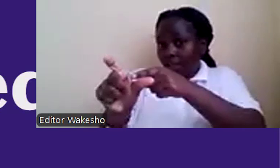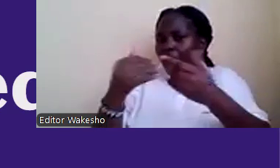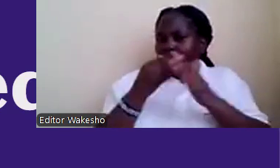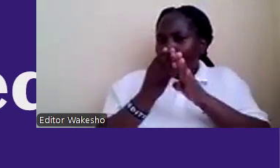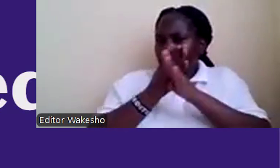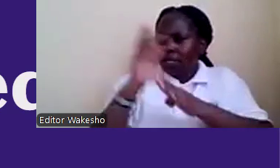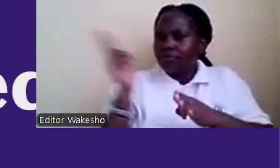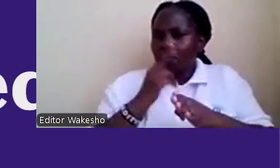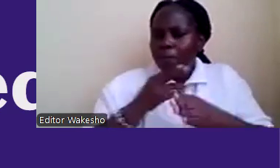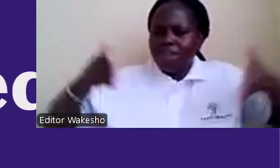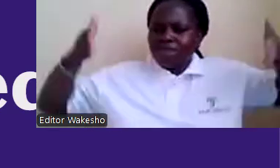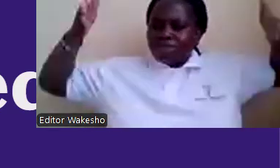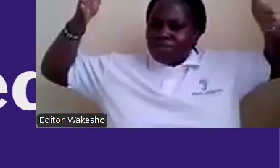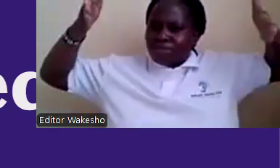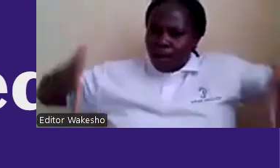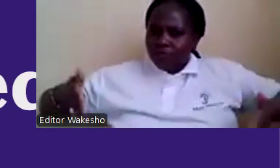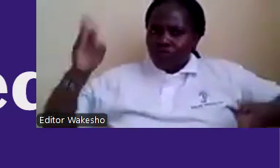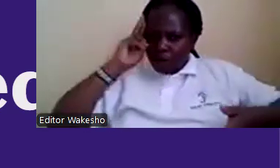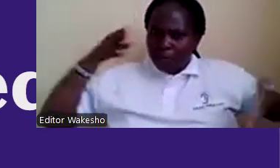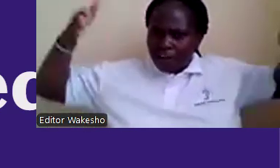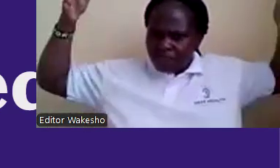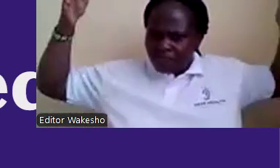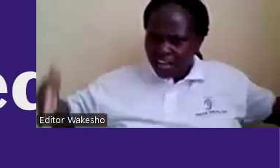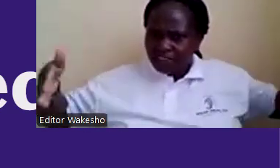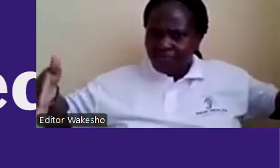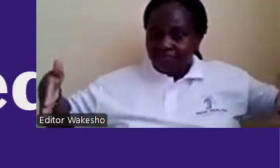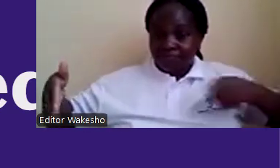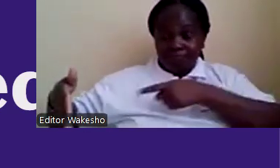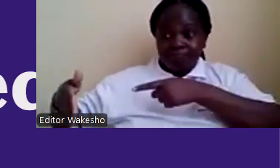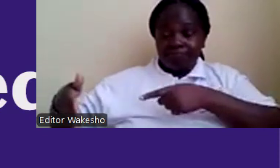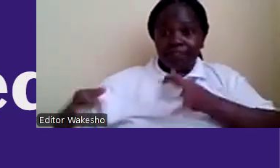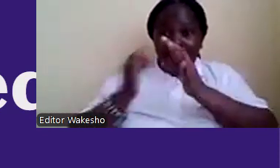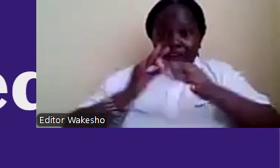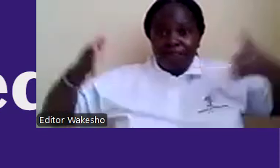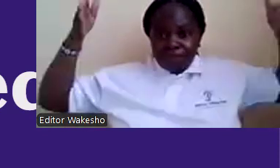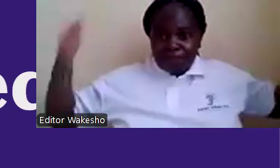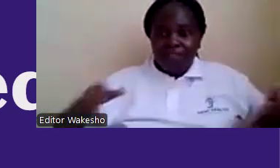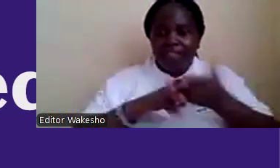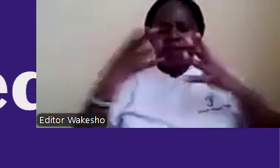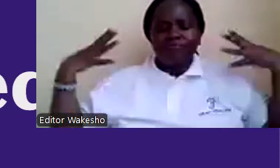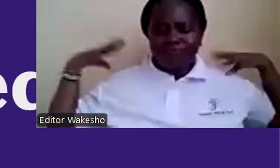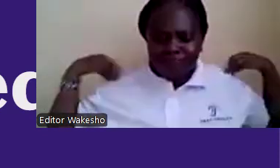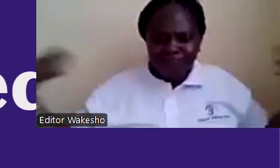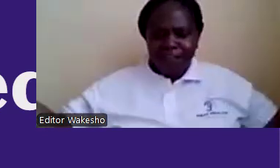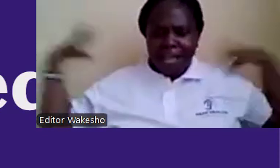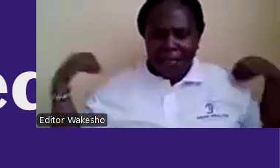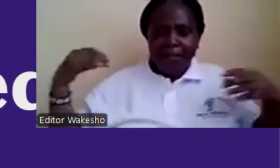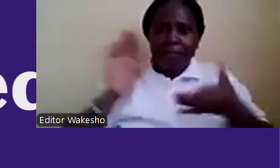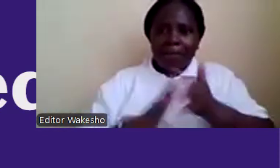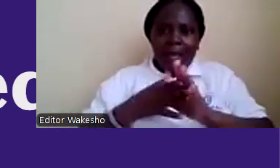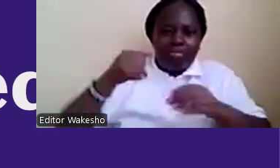obesity, they were overweight, and they're able to lose quite a lot of weight, right? You'll